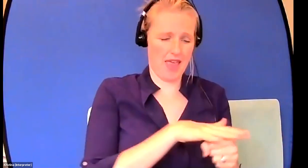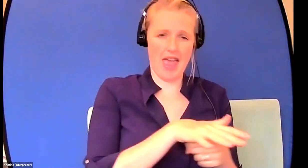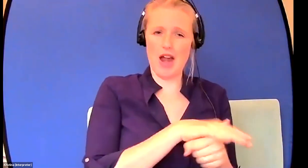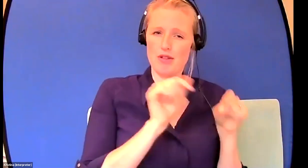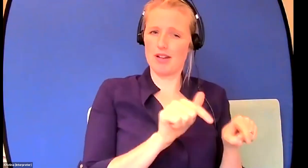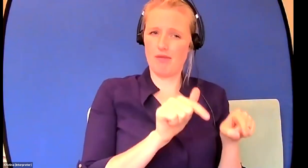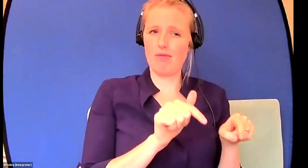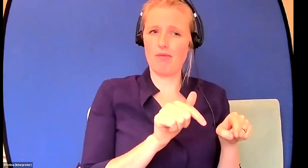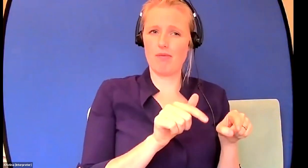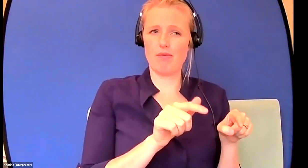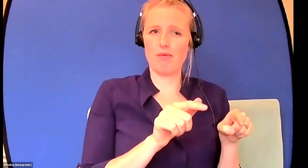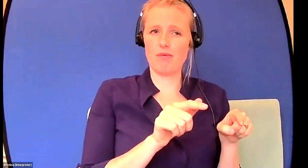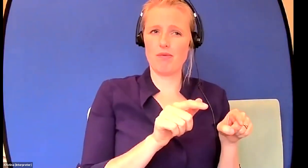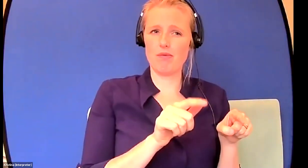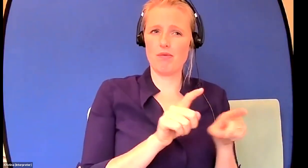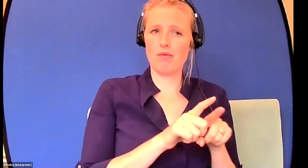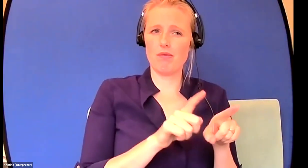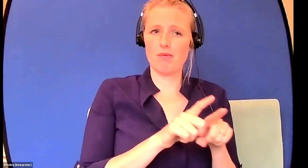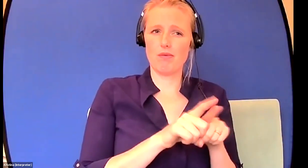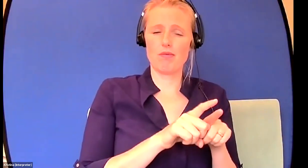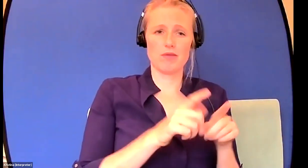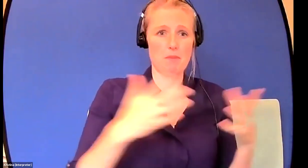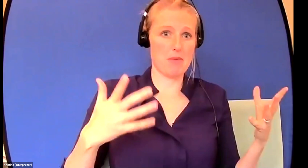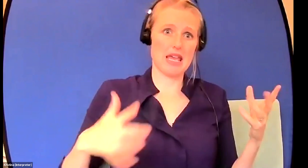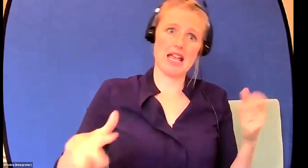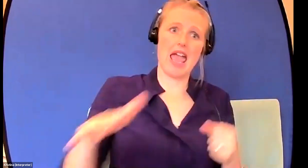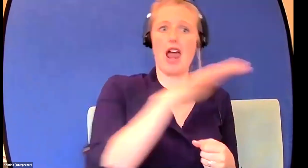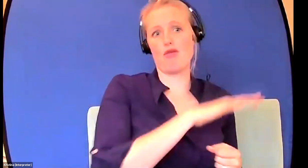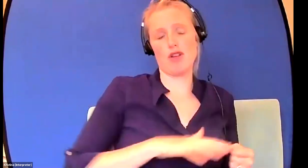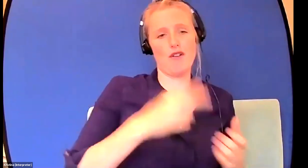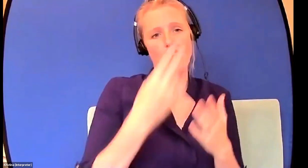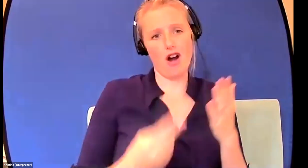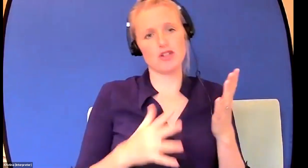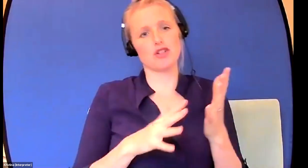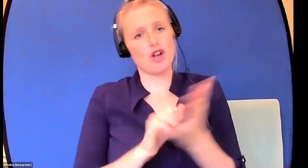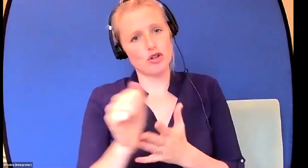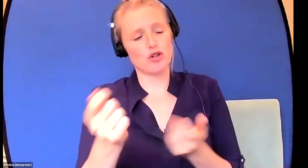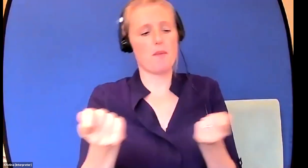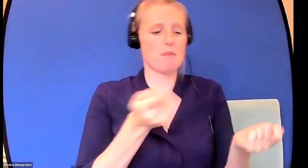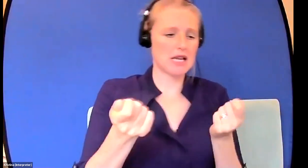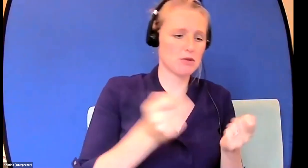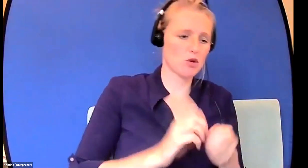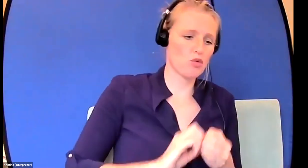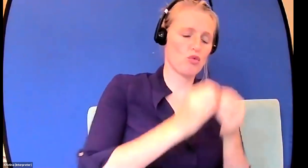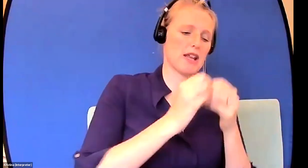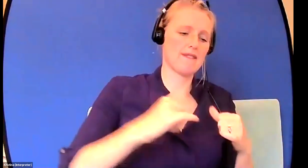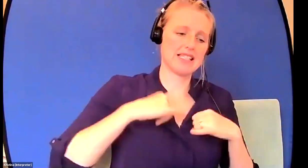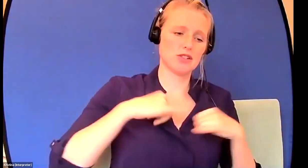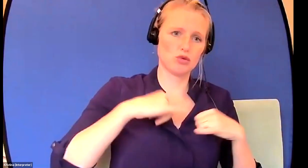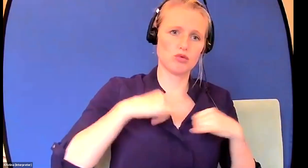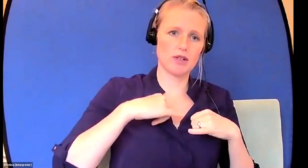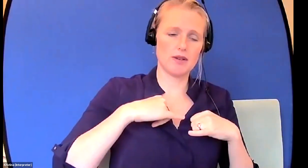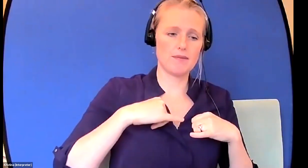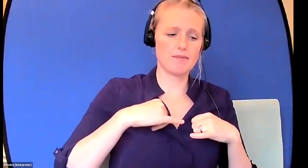the like a broad and a huge field of arts, cultural management and creative industries, where